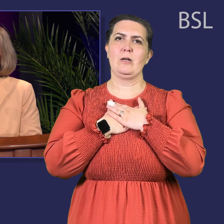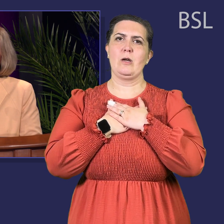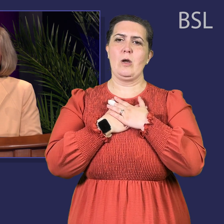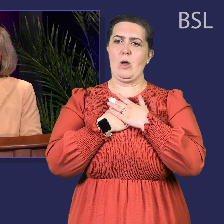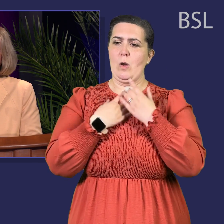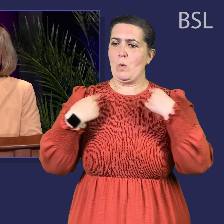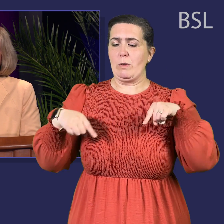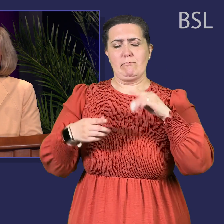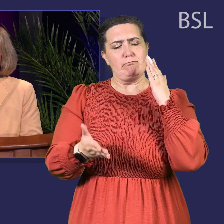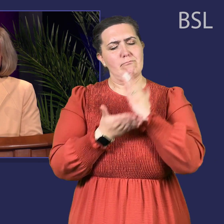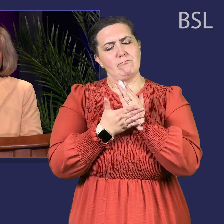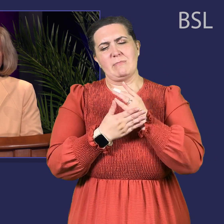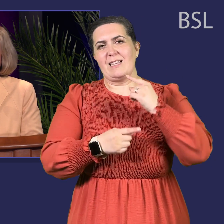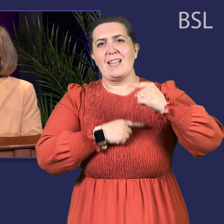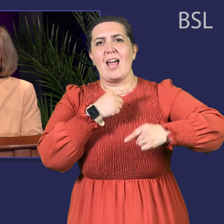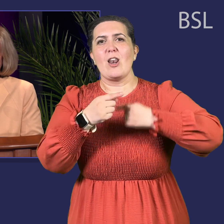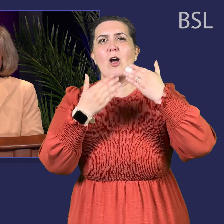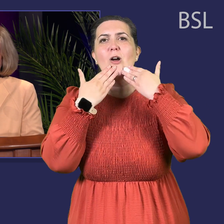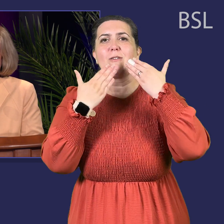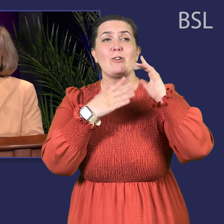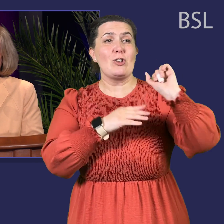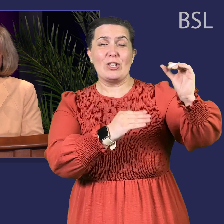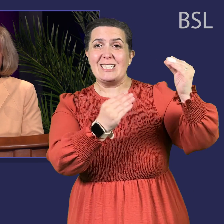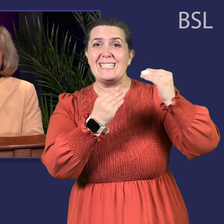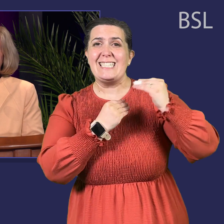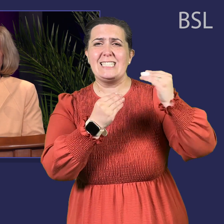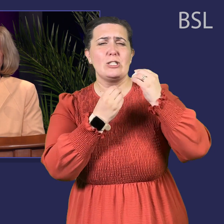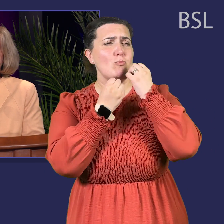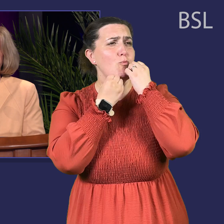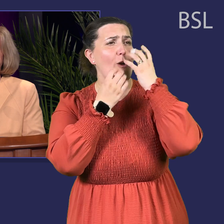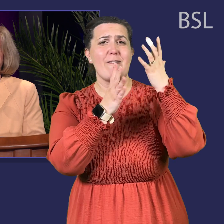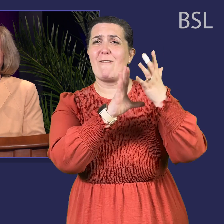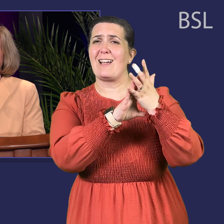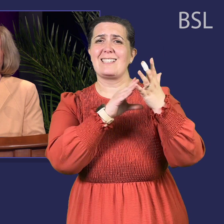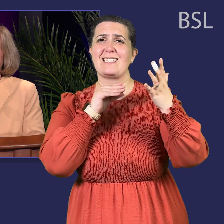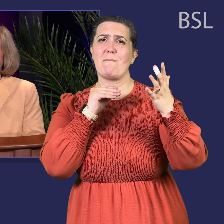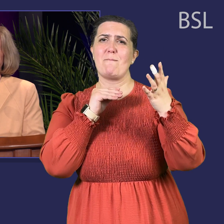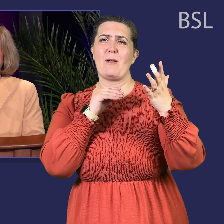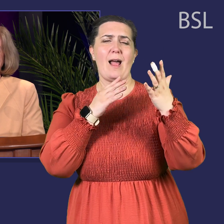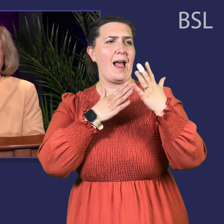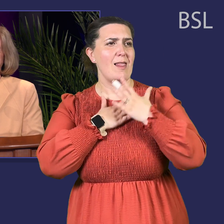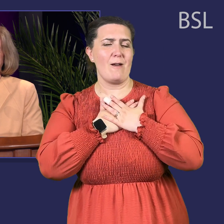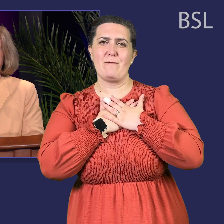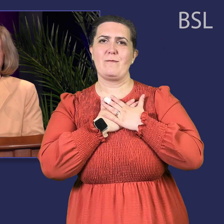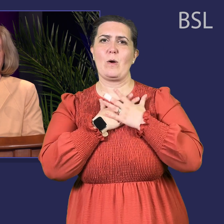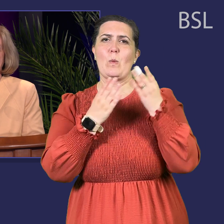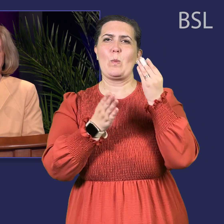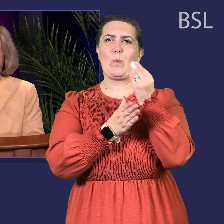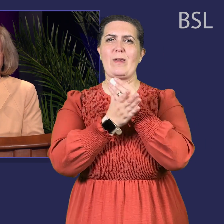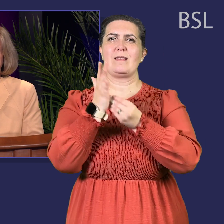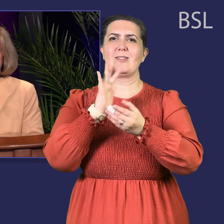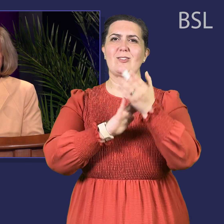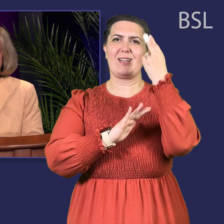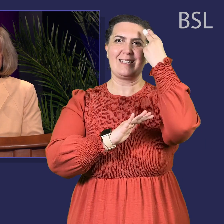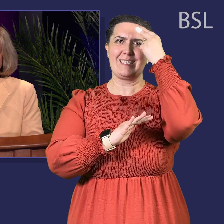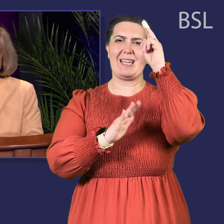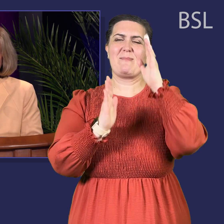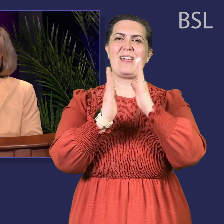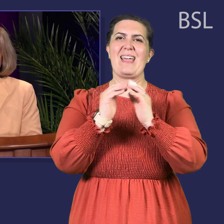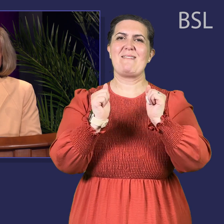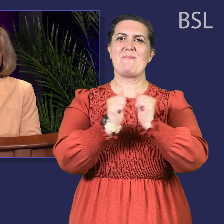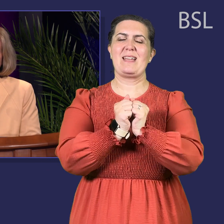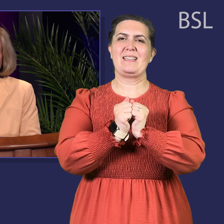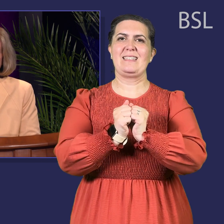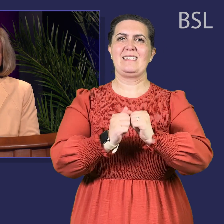and love. We are eternally grateful for your teaching, wonderful example, and love. In the